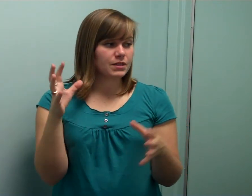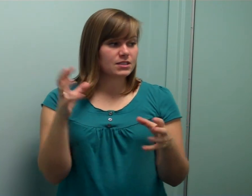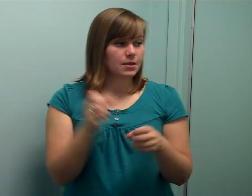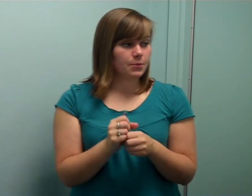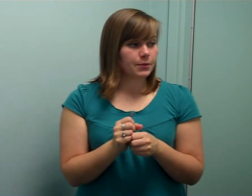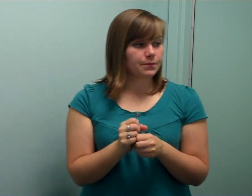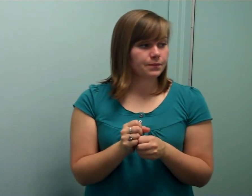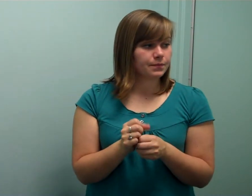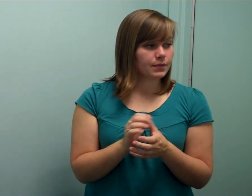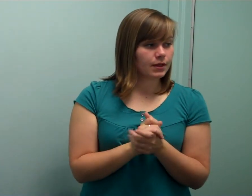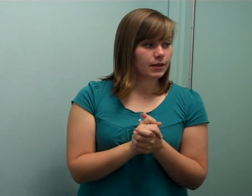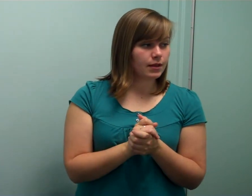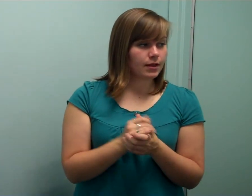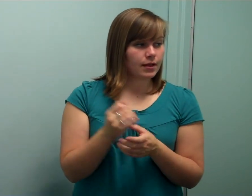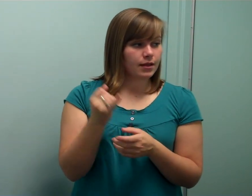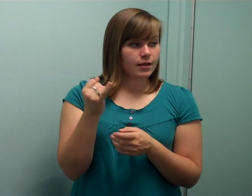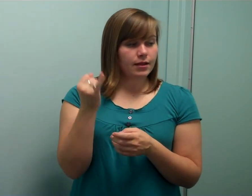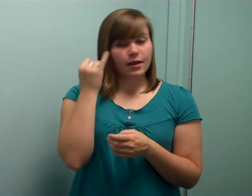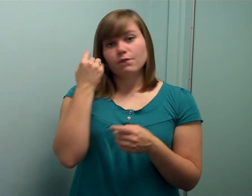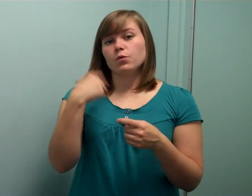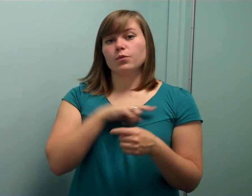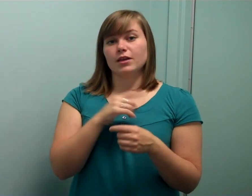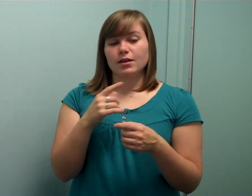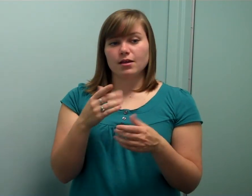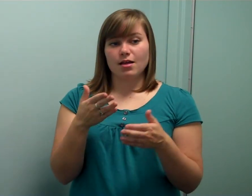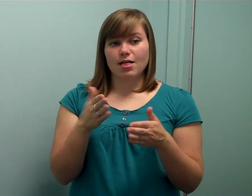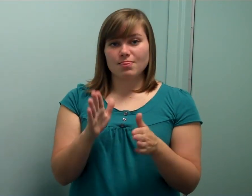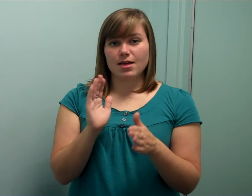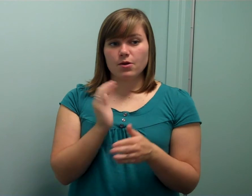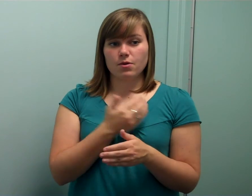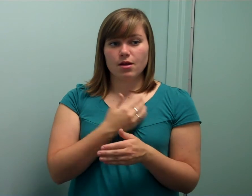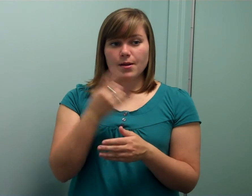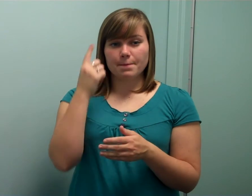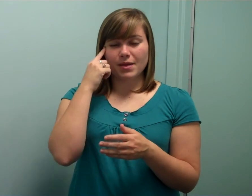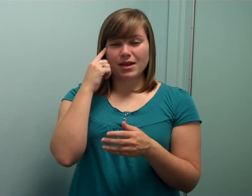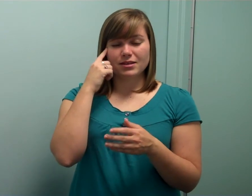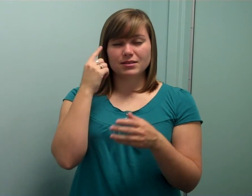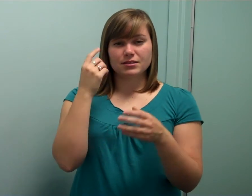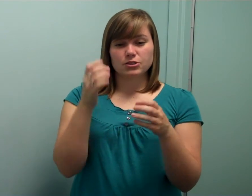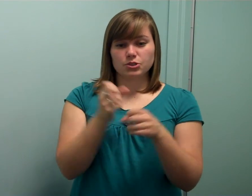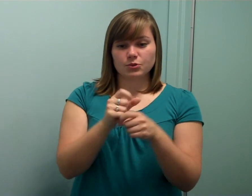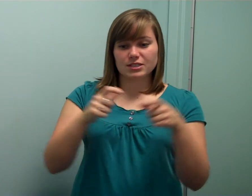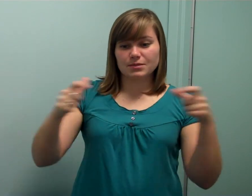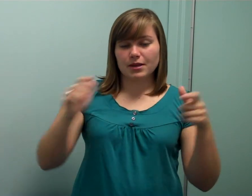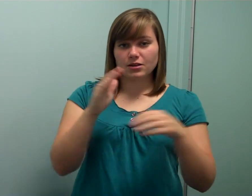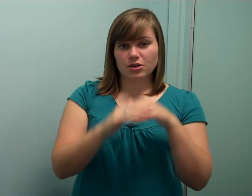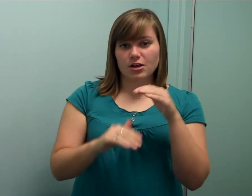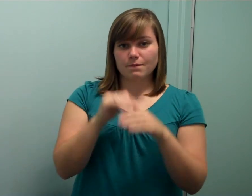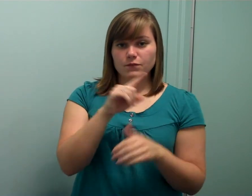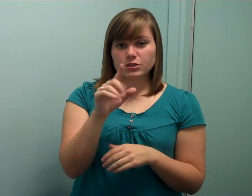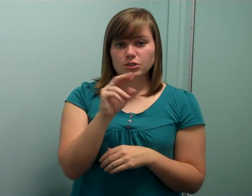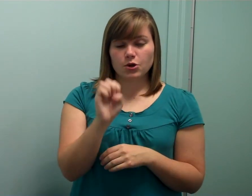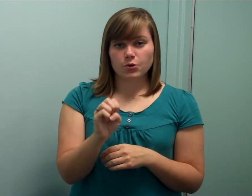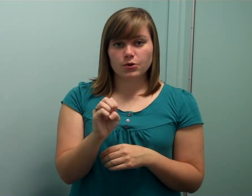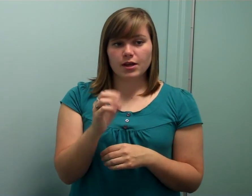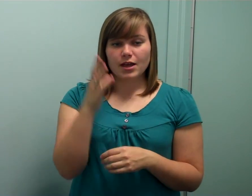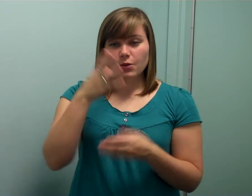growth, use our minds and strength of spirit to expand our personal comfort zone, and learn to